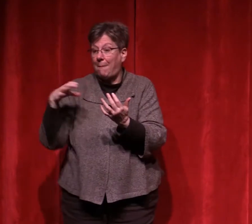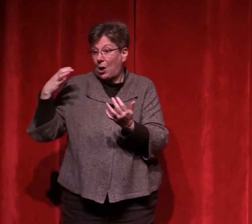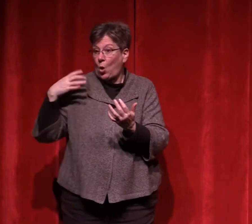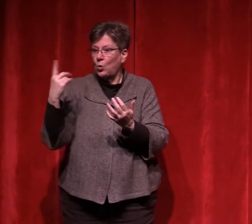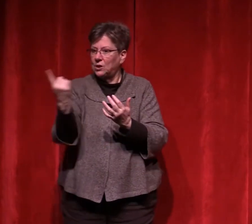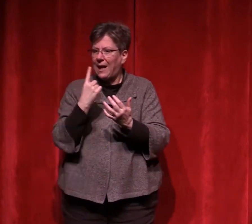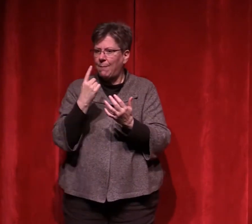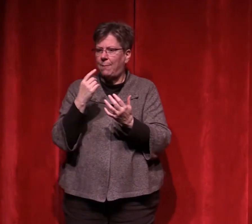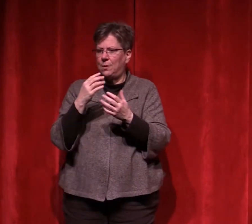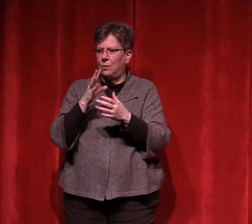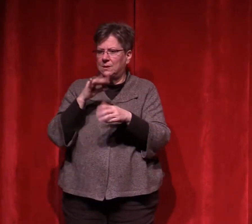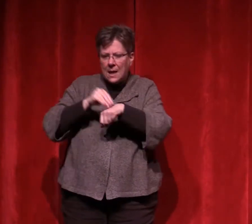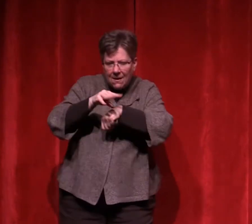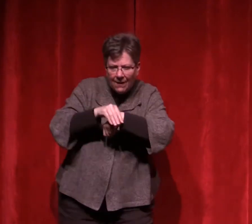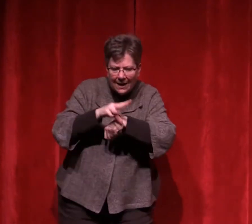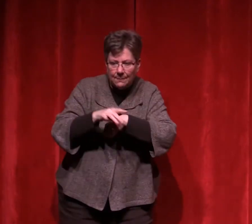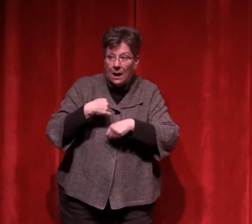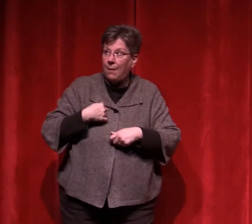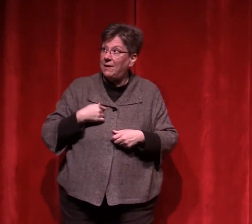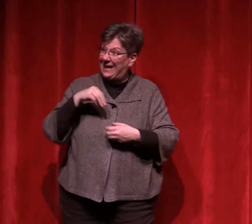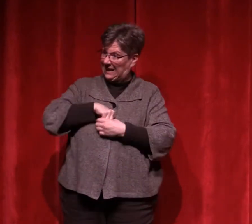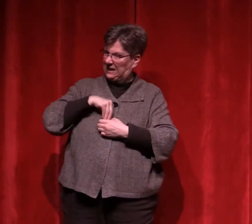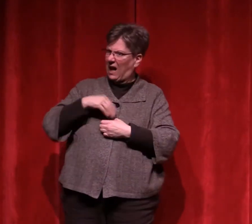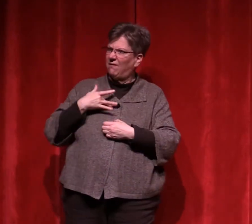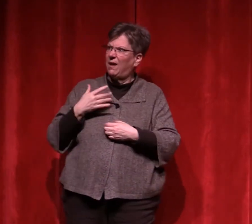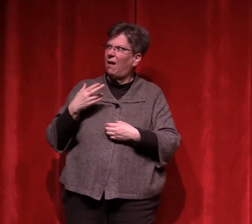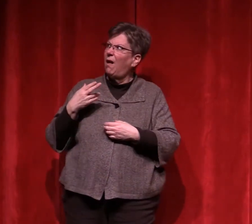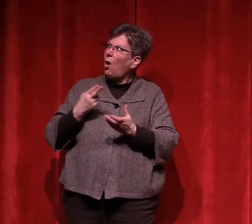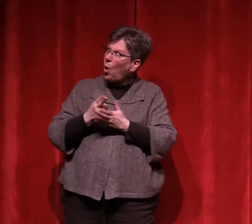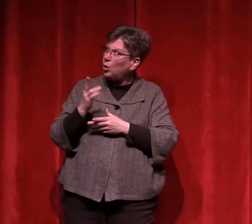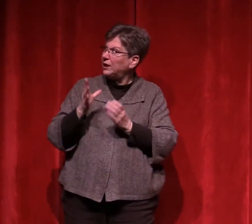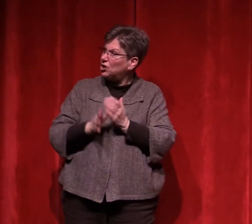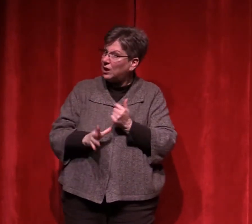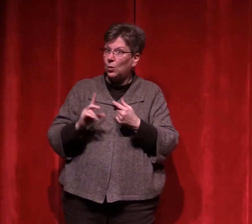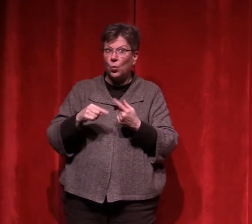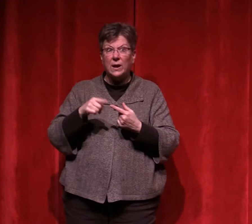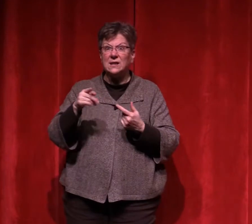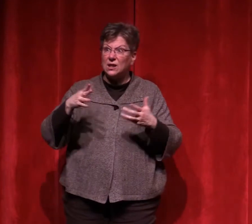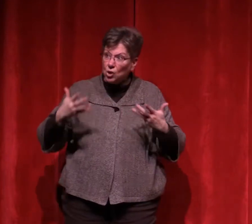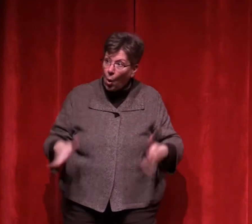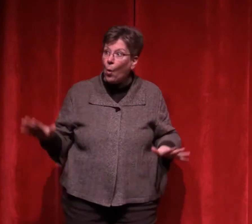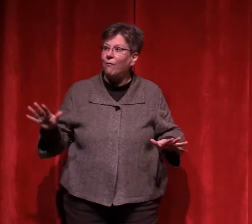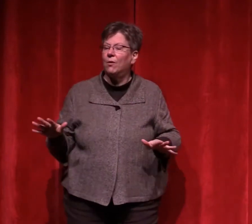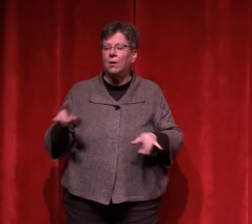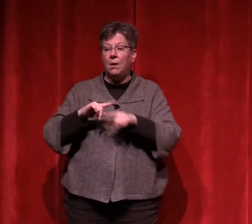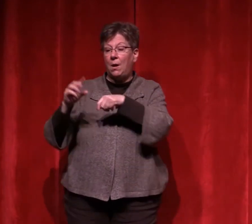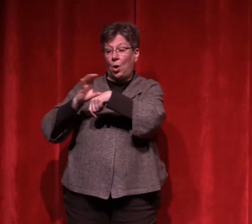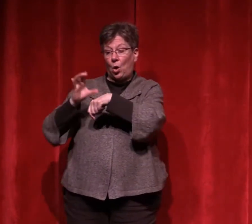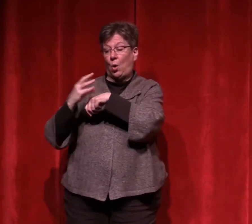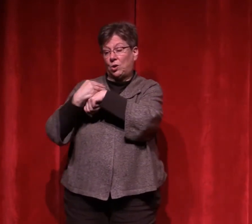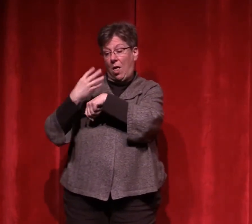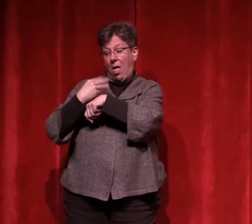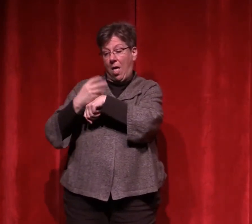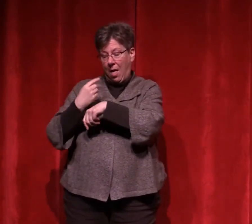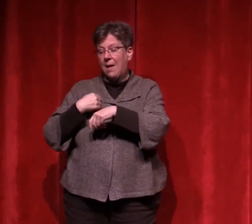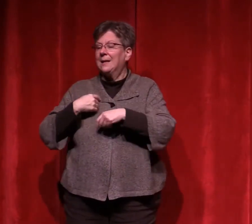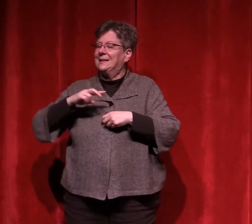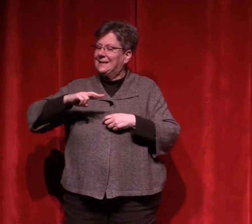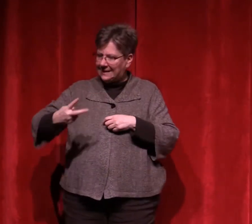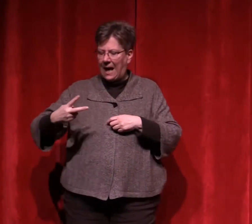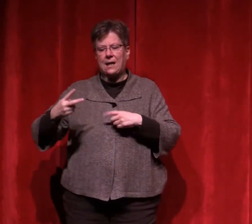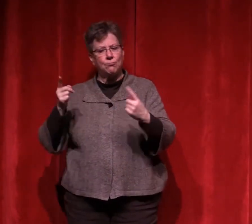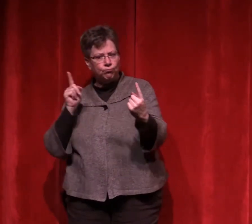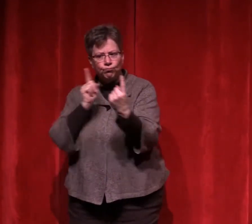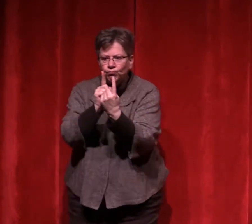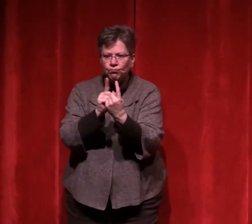holy shit, when is this over, you know? And about he's still giving me a beating. I'm starting to throw a beating